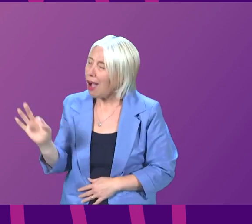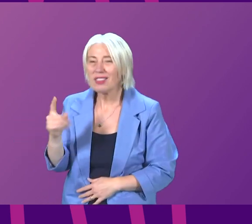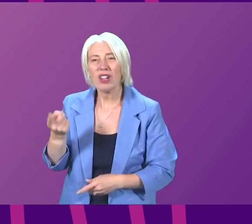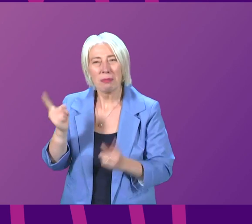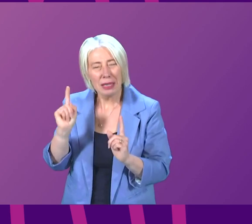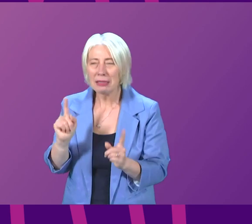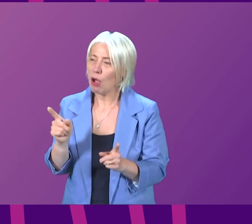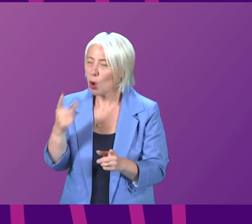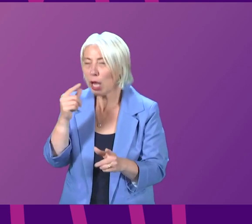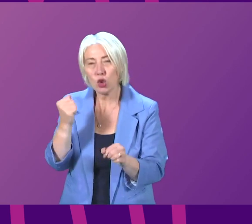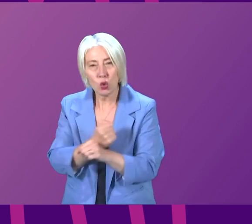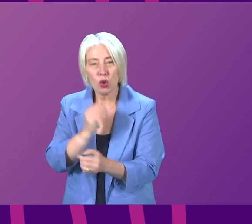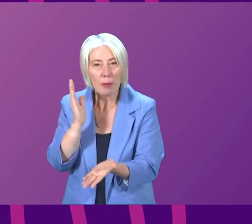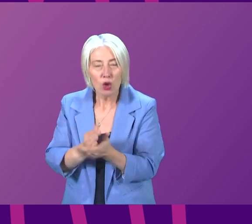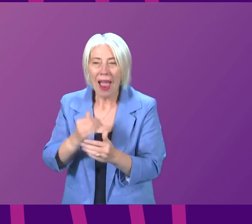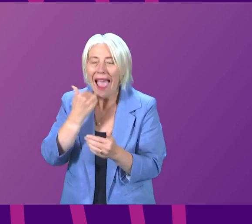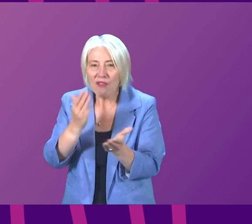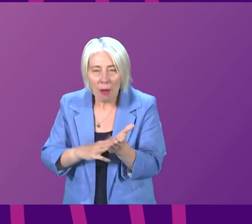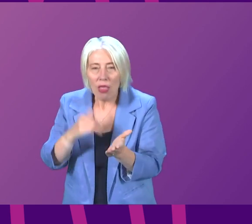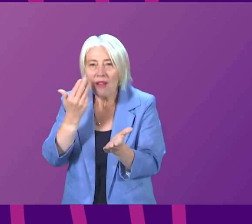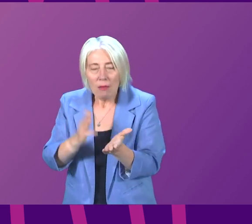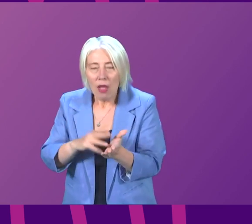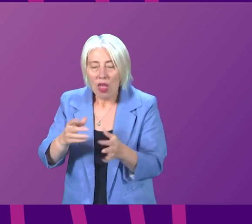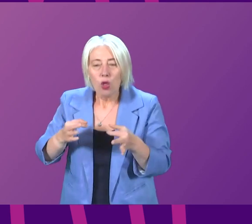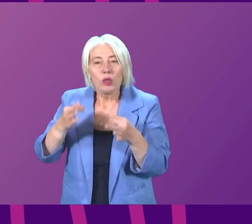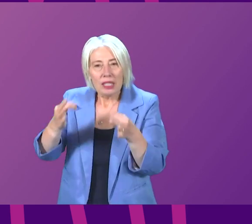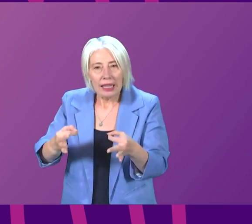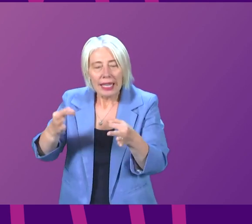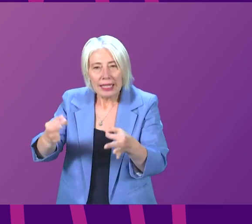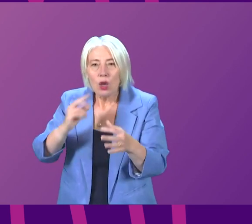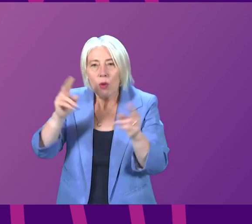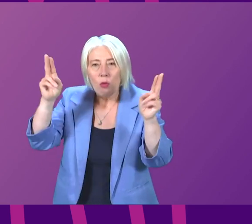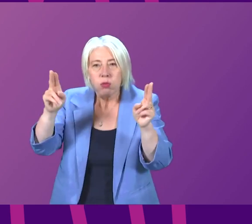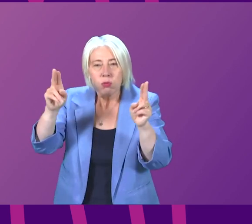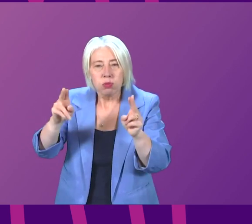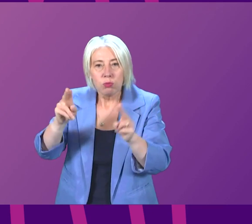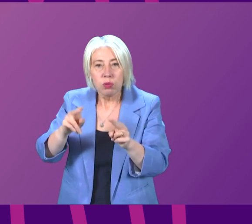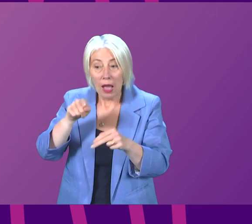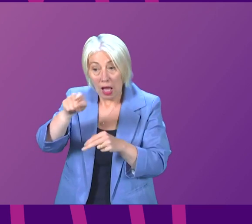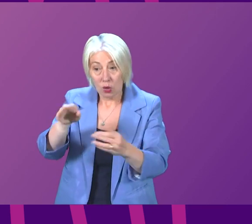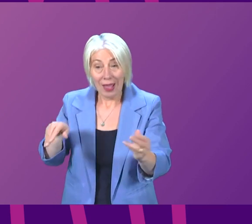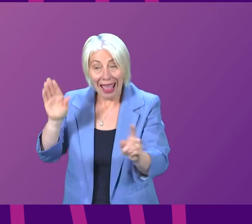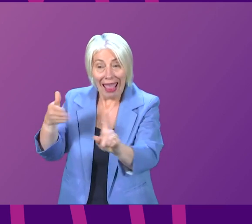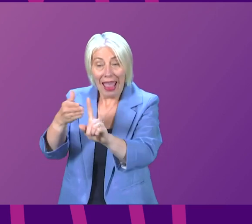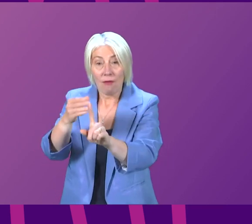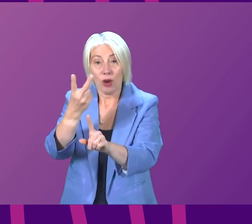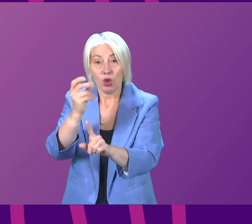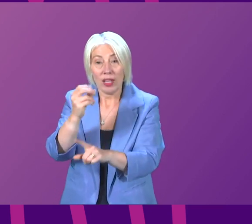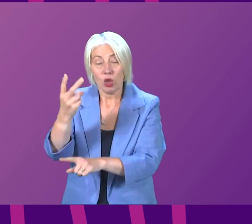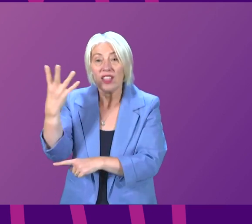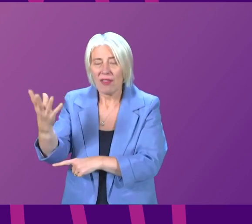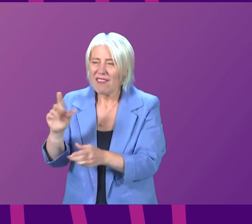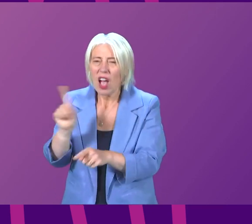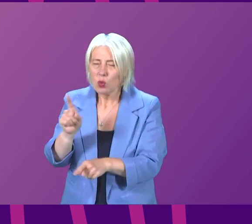she do to make sure that month on month those delays are coming down as we go towards 2025 and what kind of